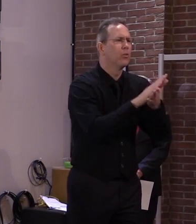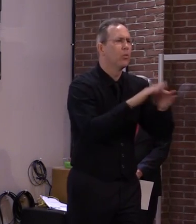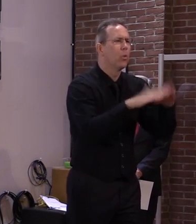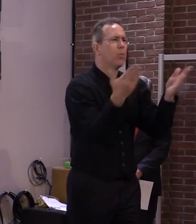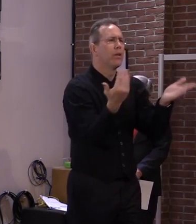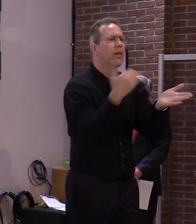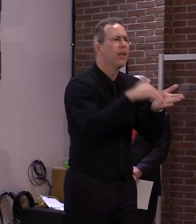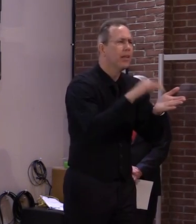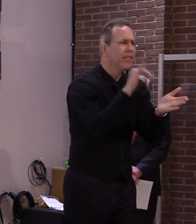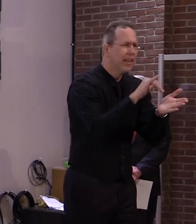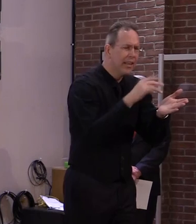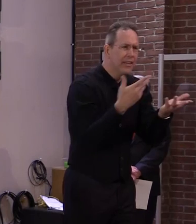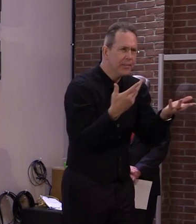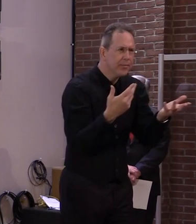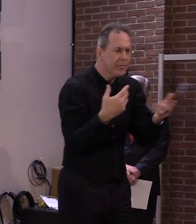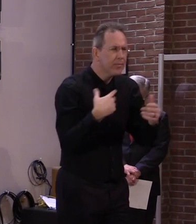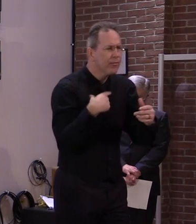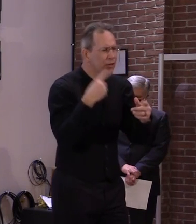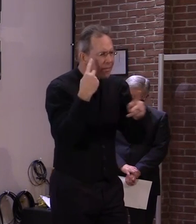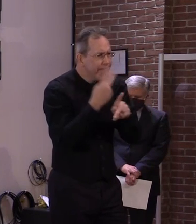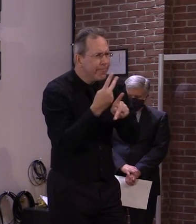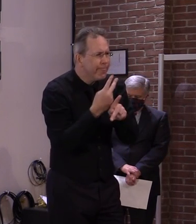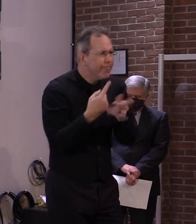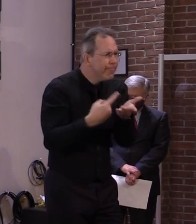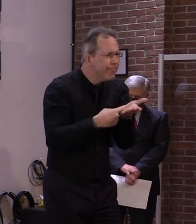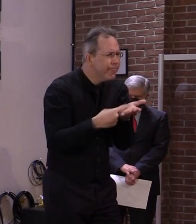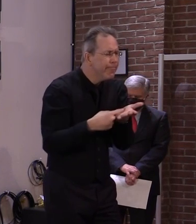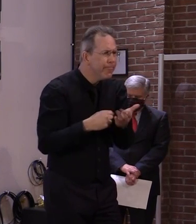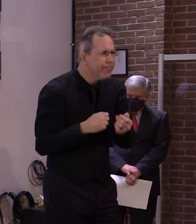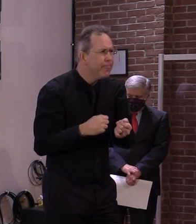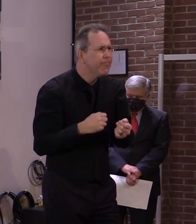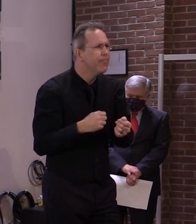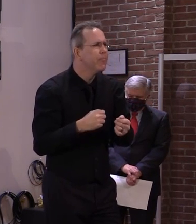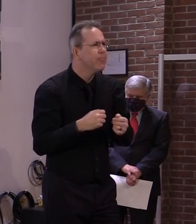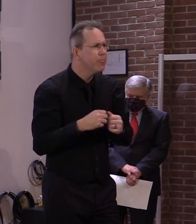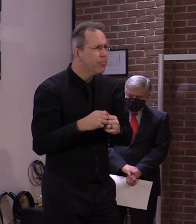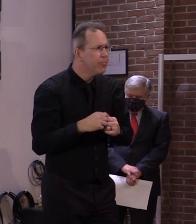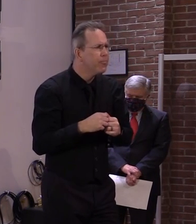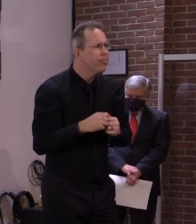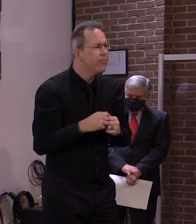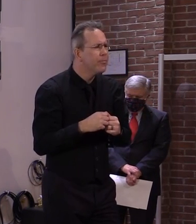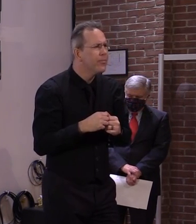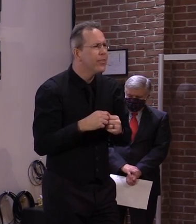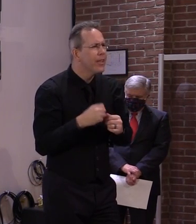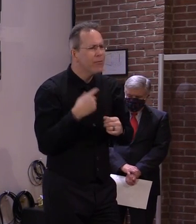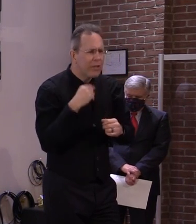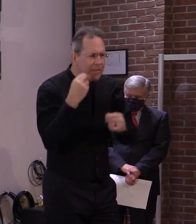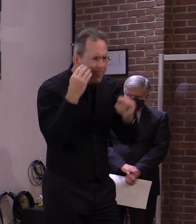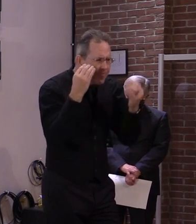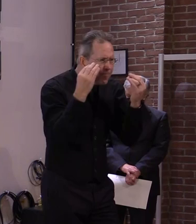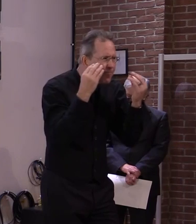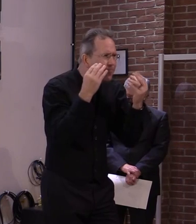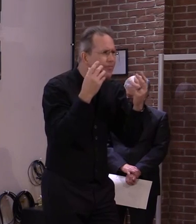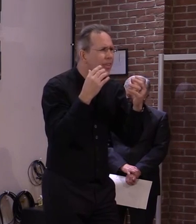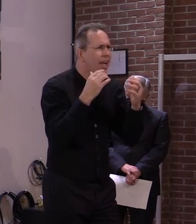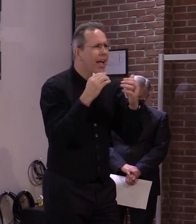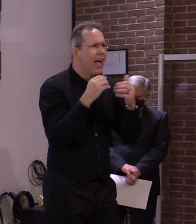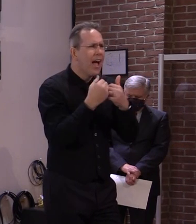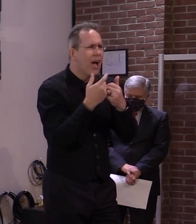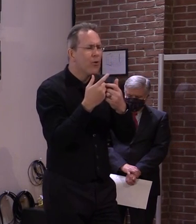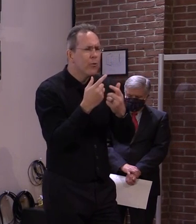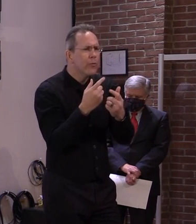districts assessing the conditions of their districts, but there hasn't, from my perspective, been a